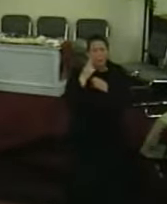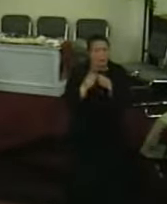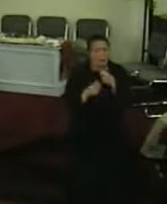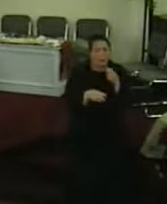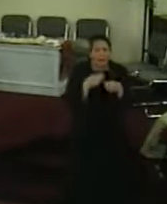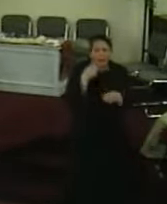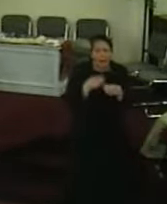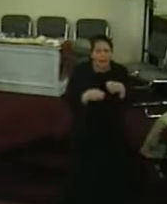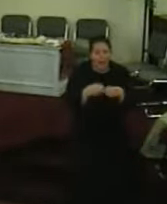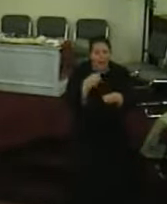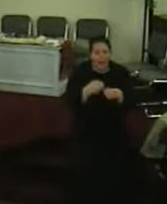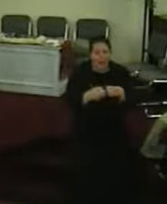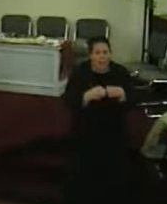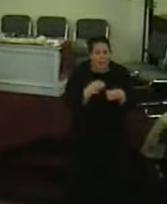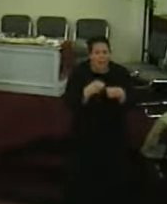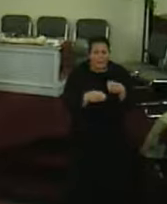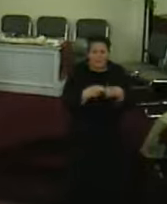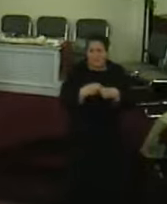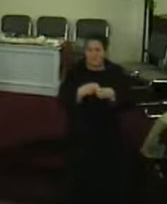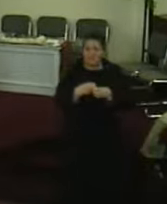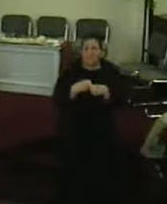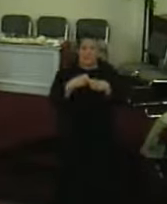we're outnumbered.